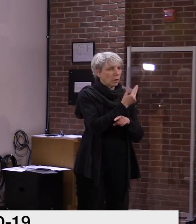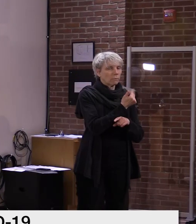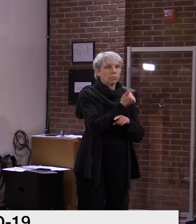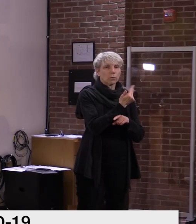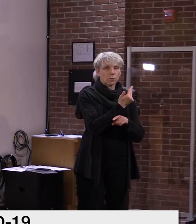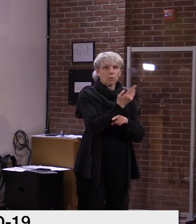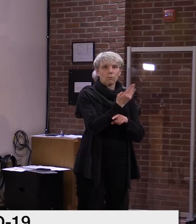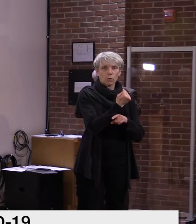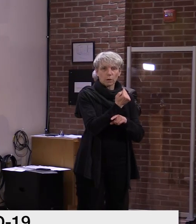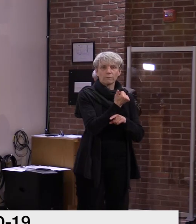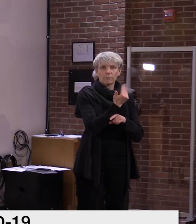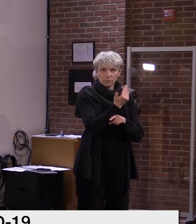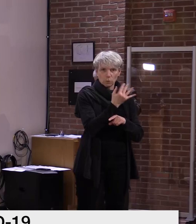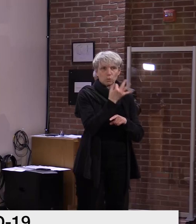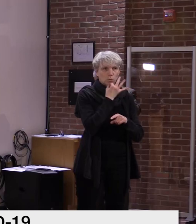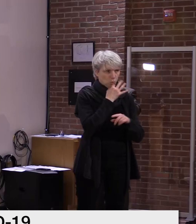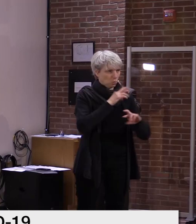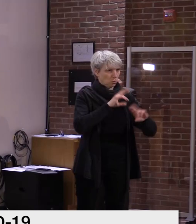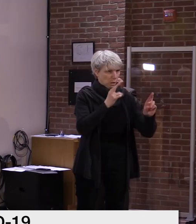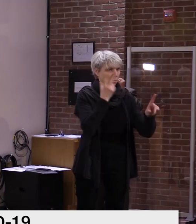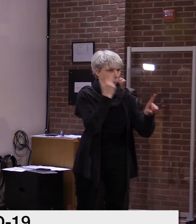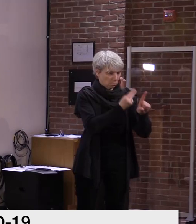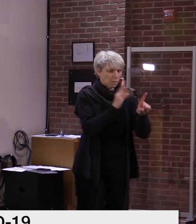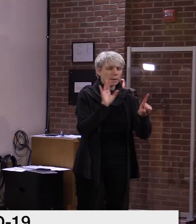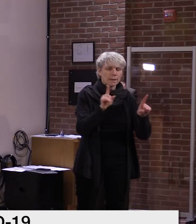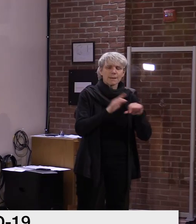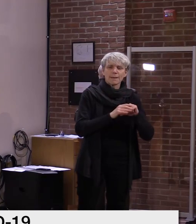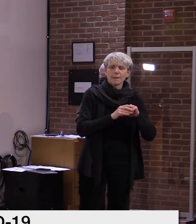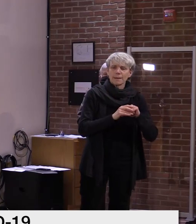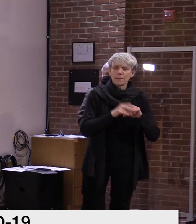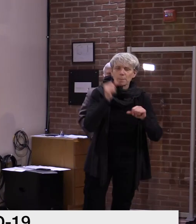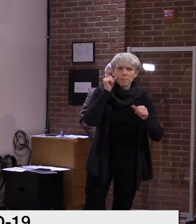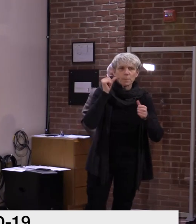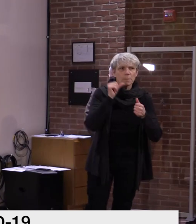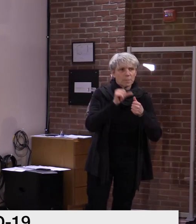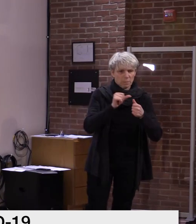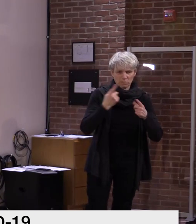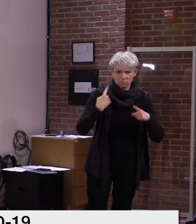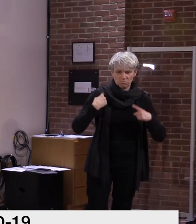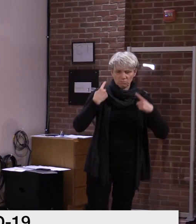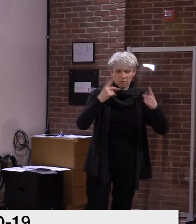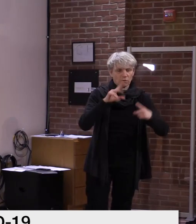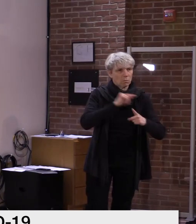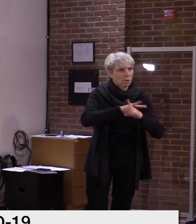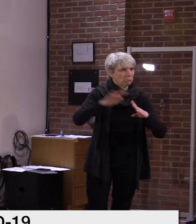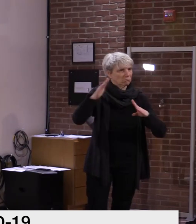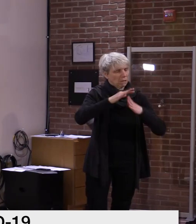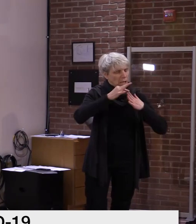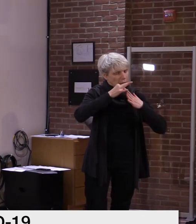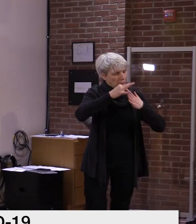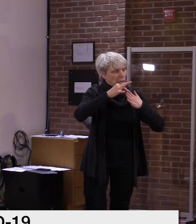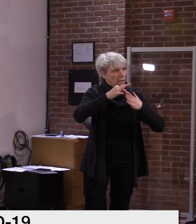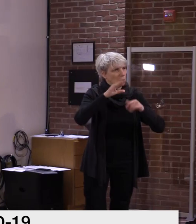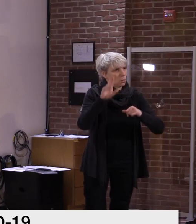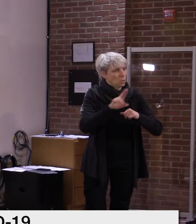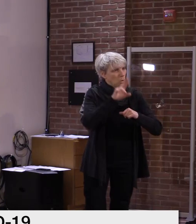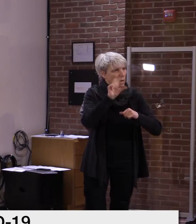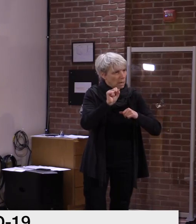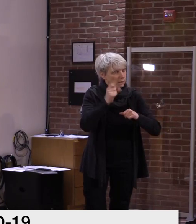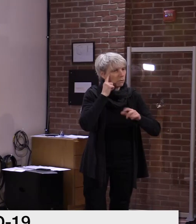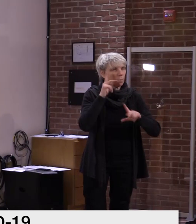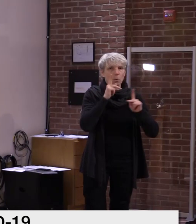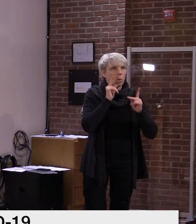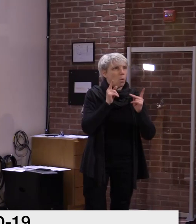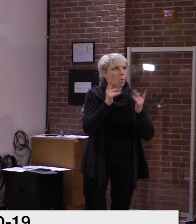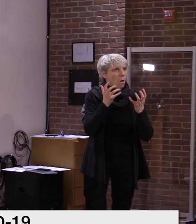for vaccination. As we recall, Vermont led the country in terms of people who were willing and eager to